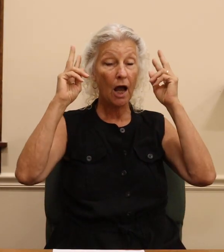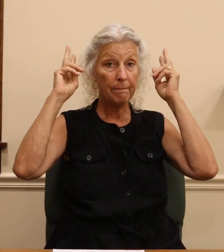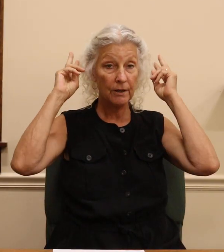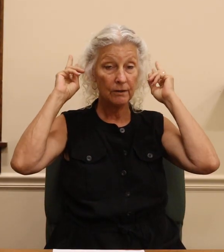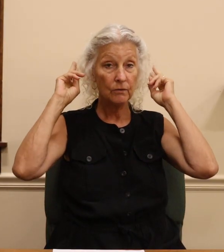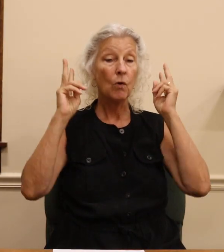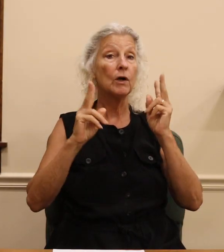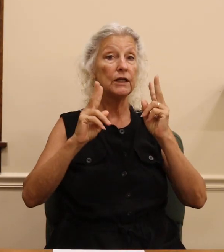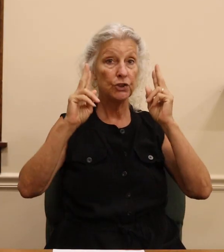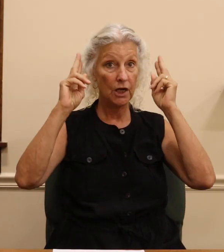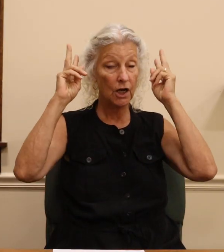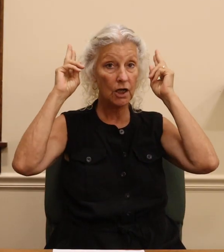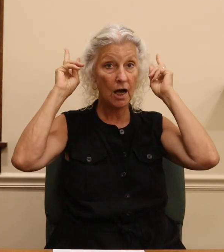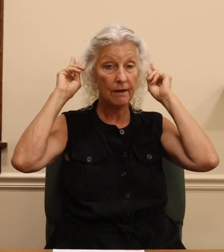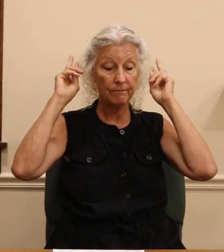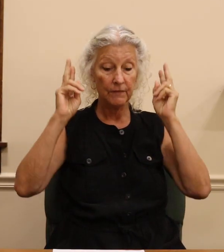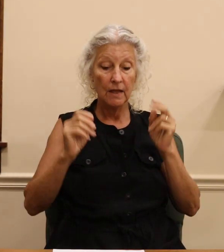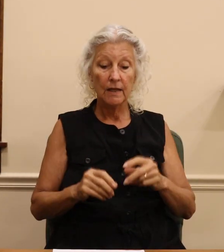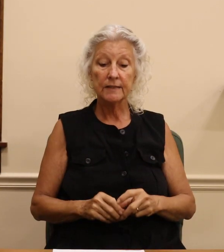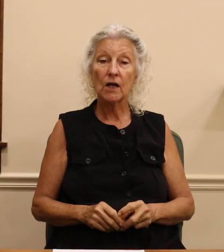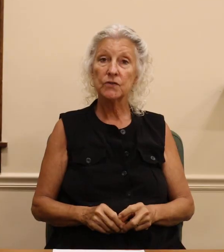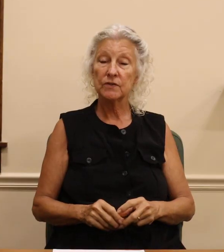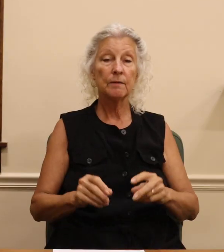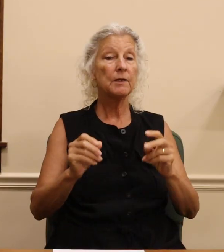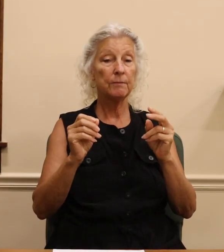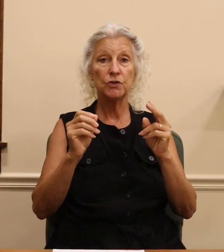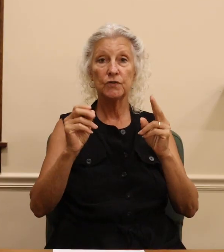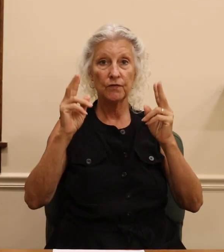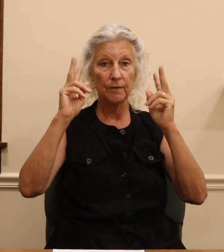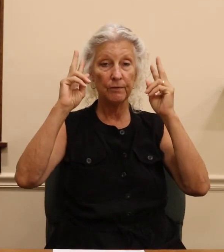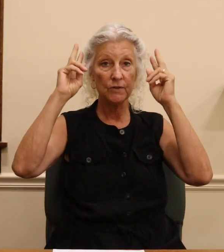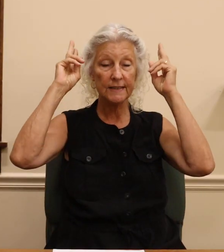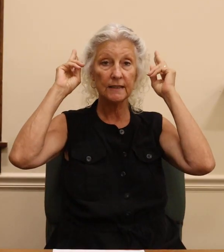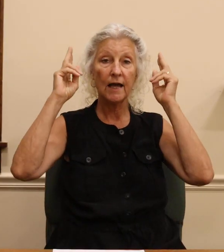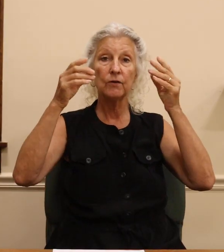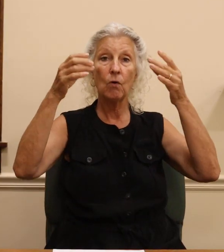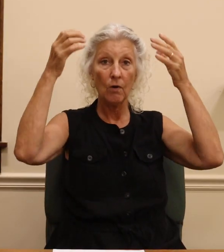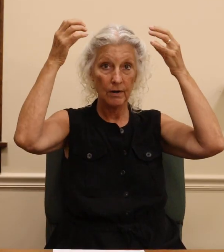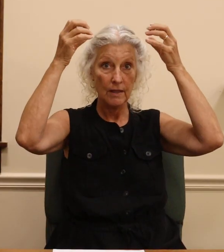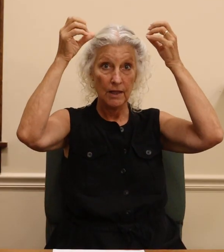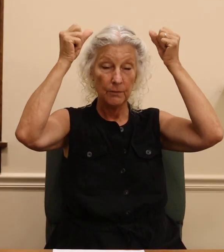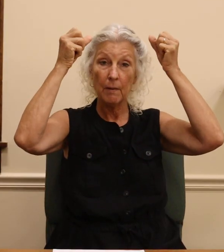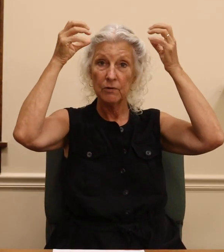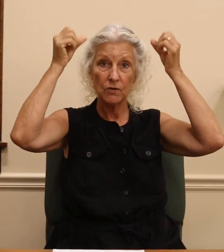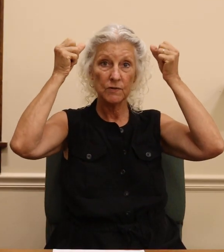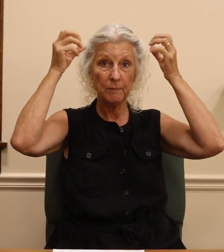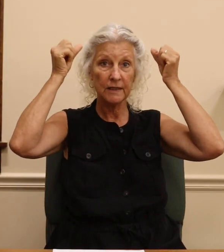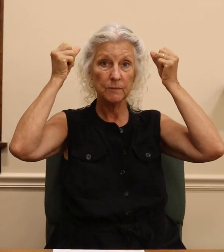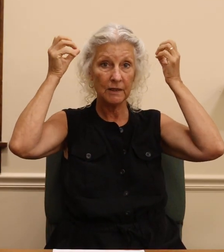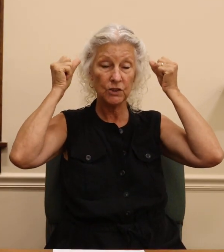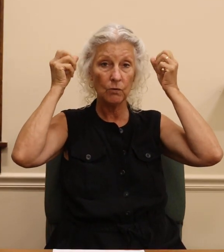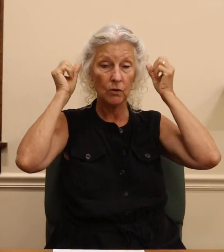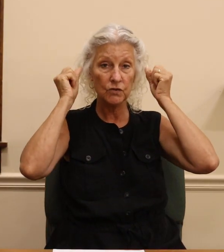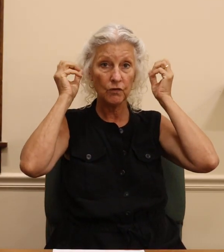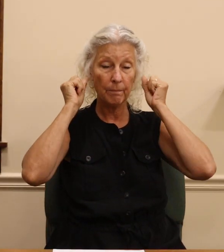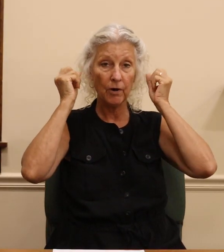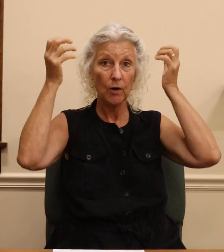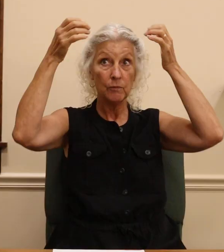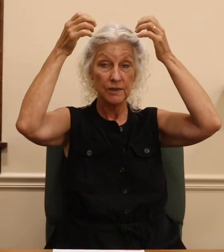Barbershop, or get your hair cut. It's also sometimes used for the beauty salon, or remember those pink spongy rollers for a perm? Well, this can